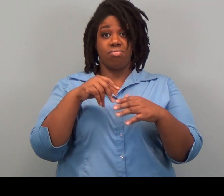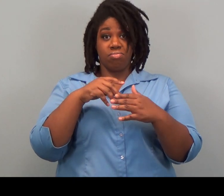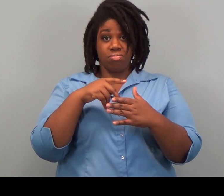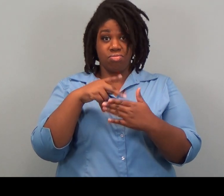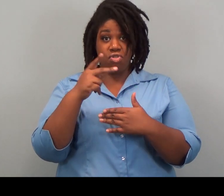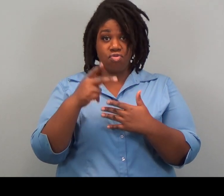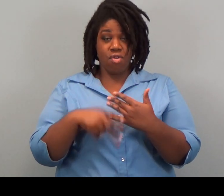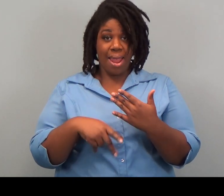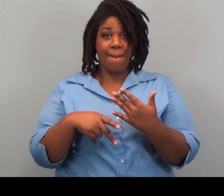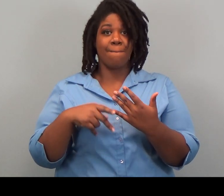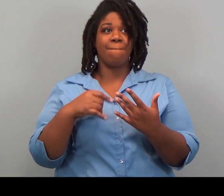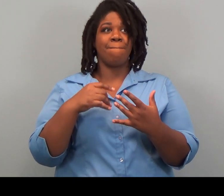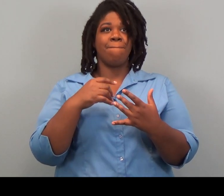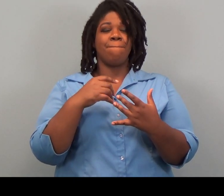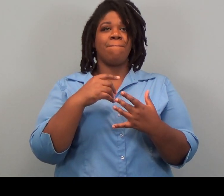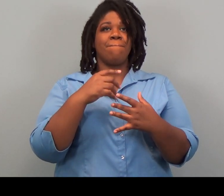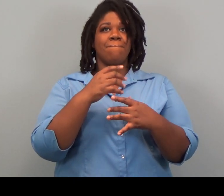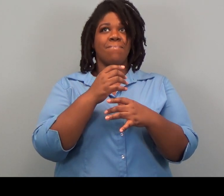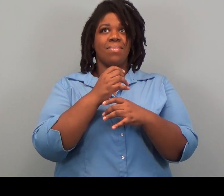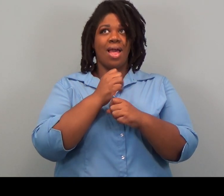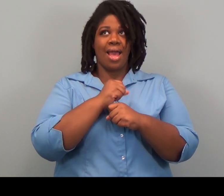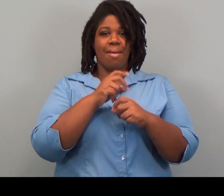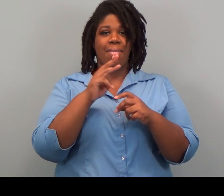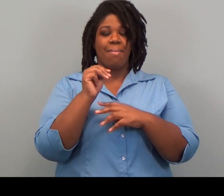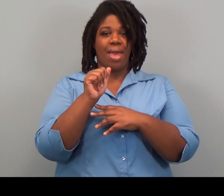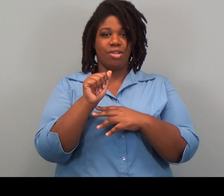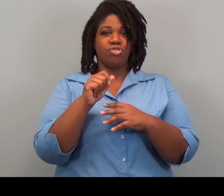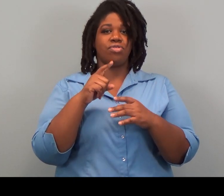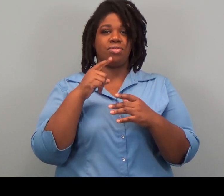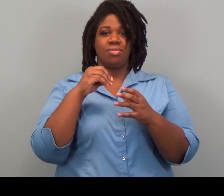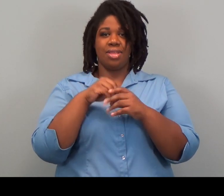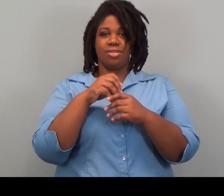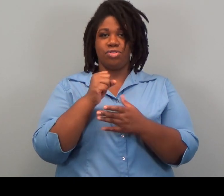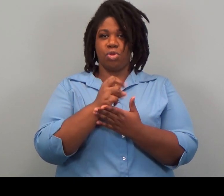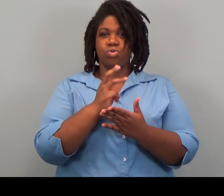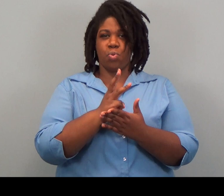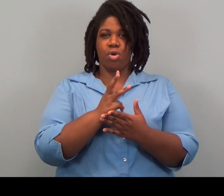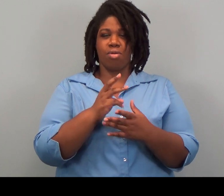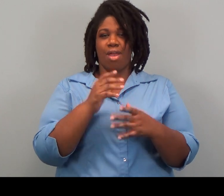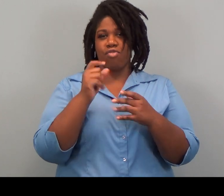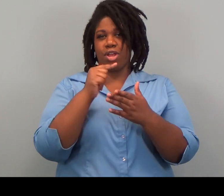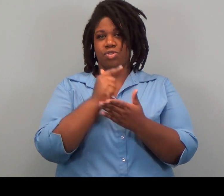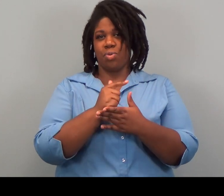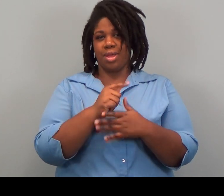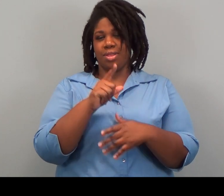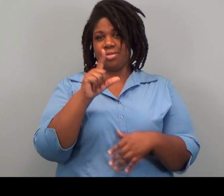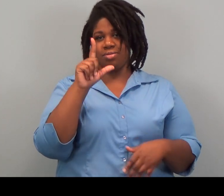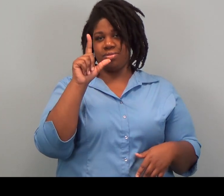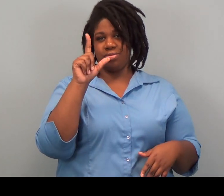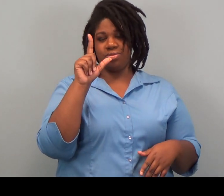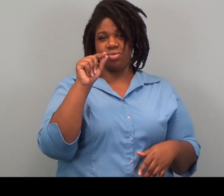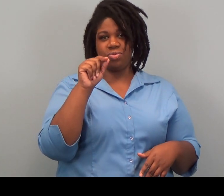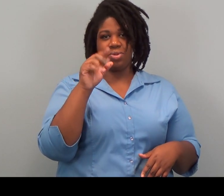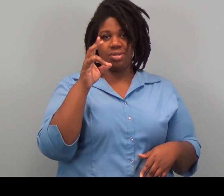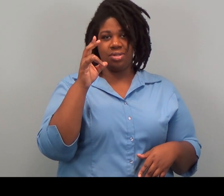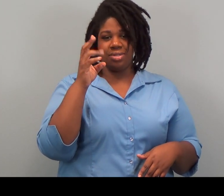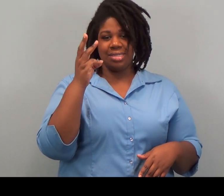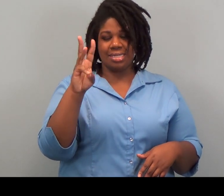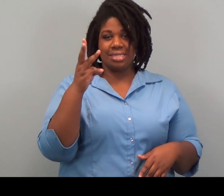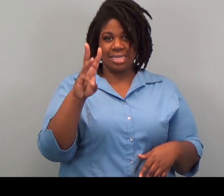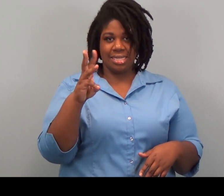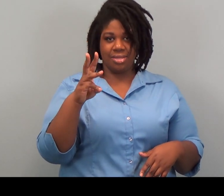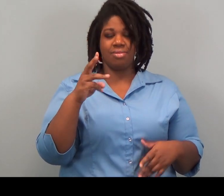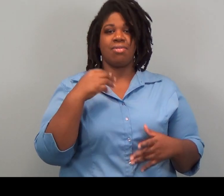in social work, graduated in 2016. Got connected with community action through